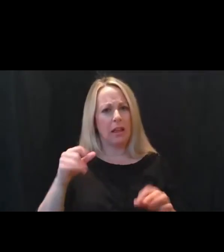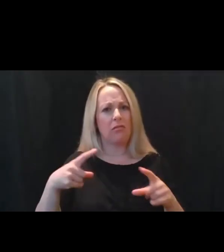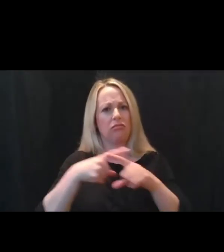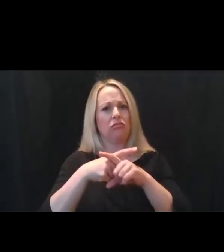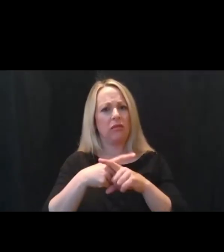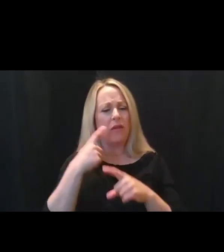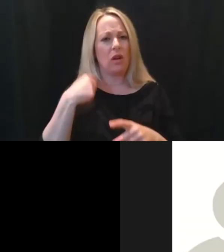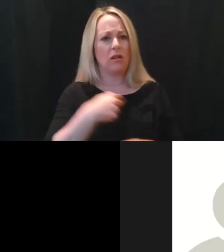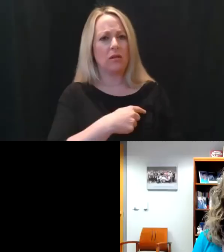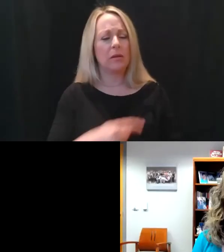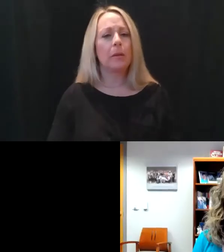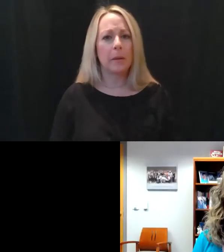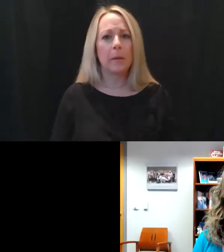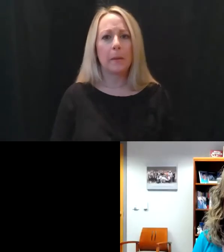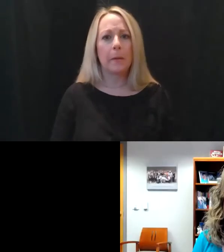readers?